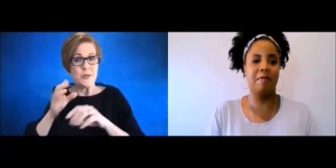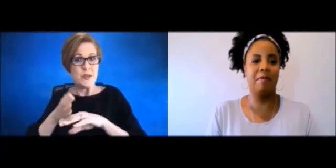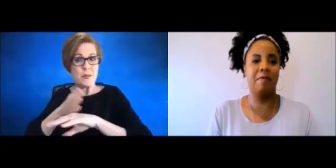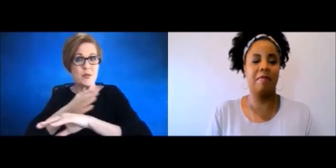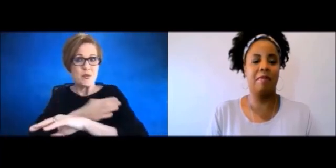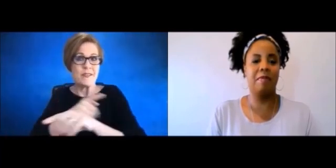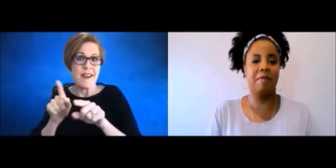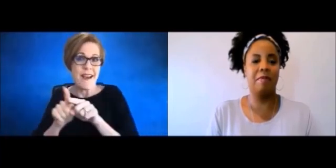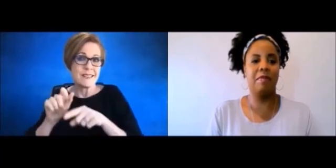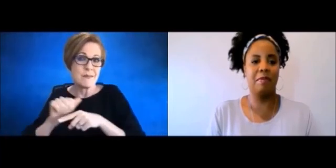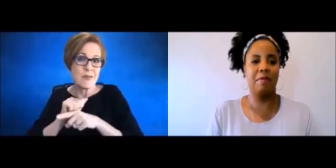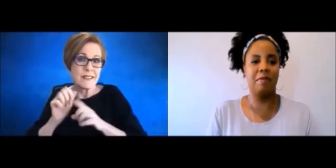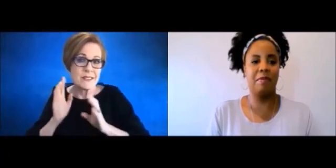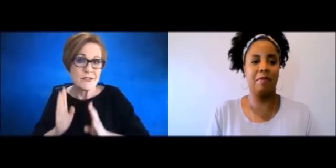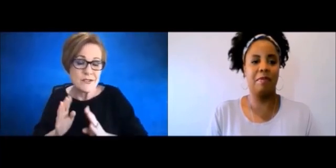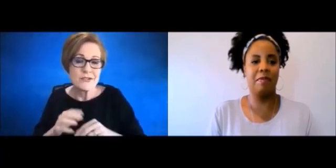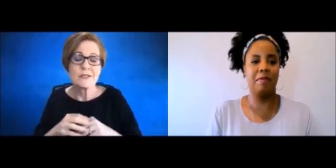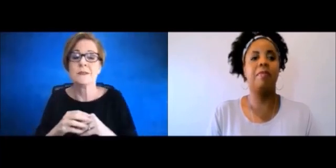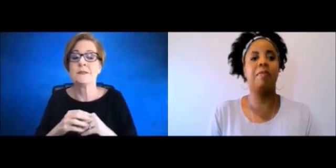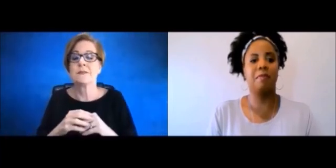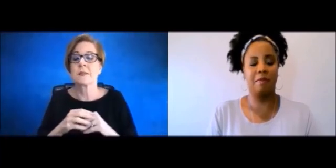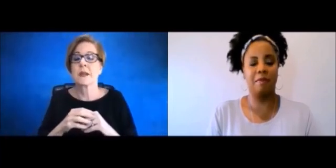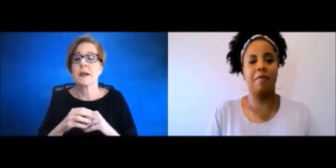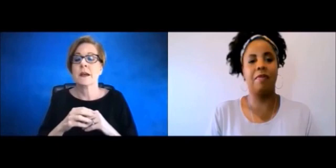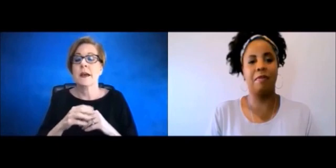to learn and grow as practitioners.